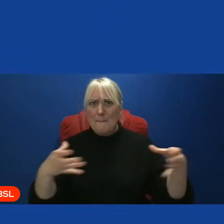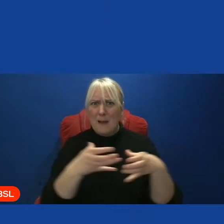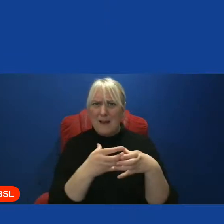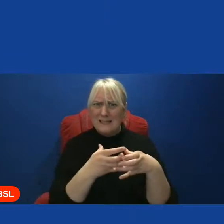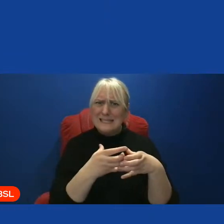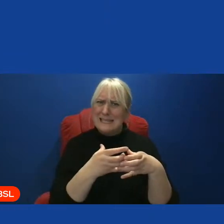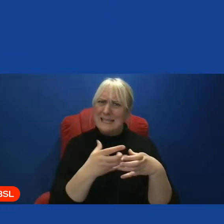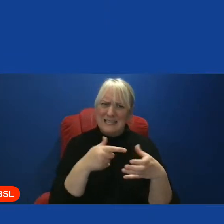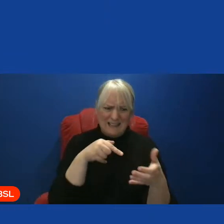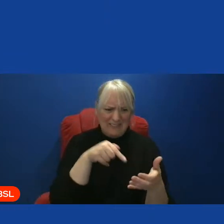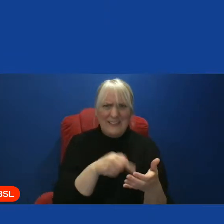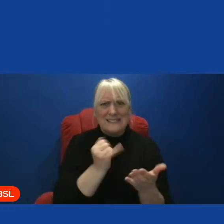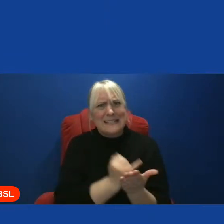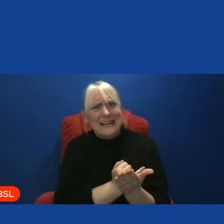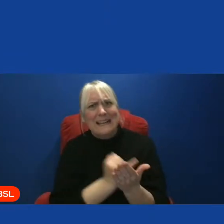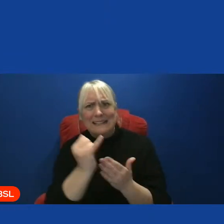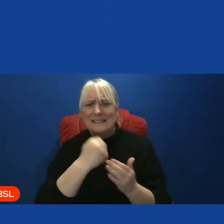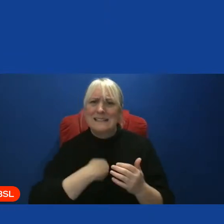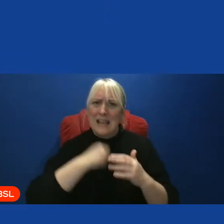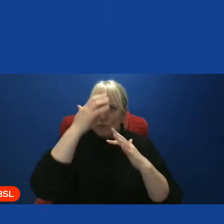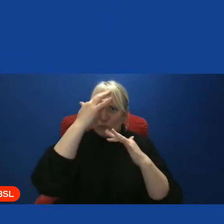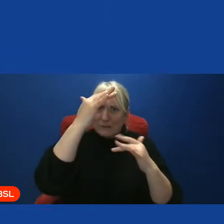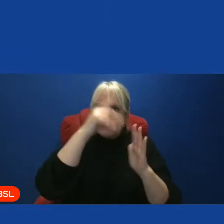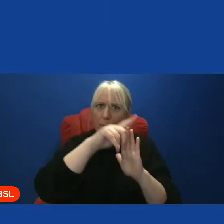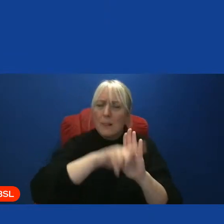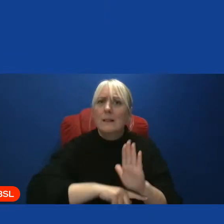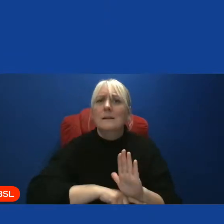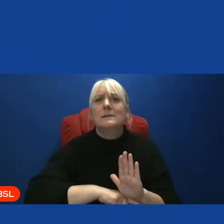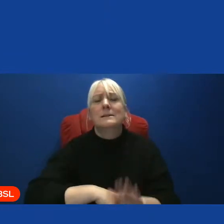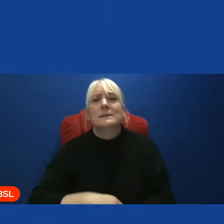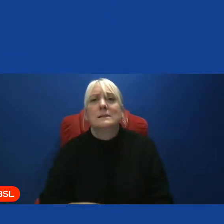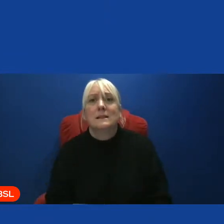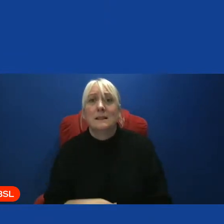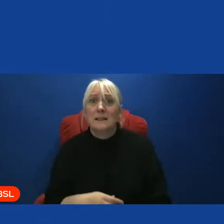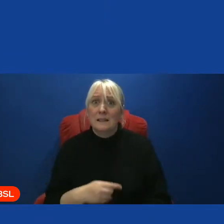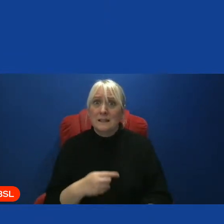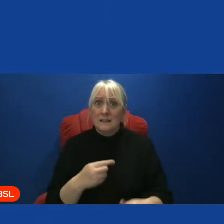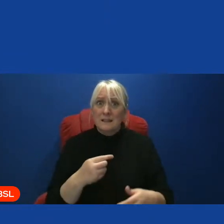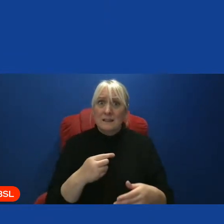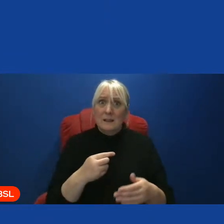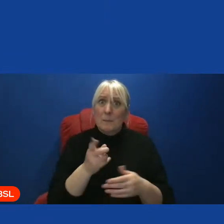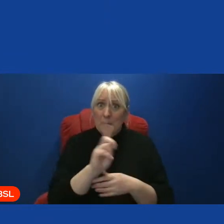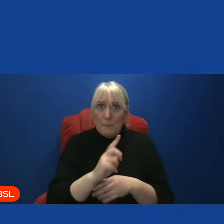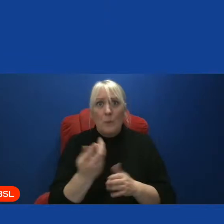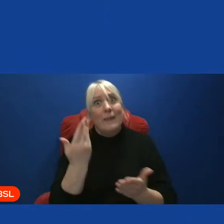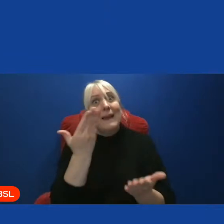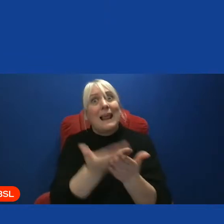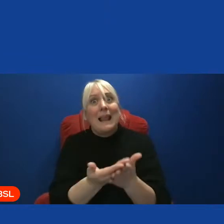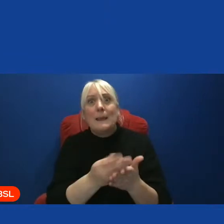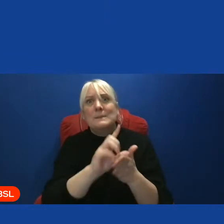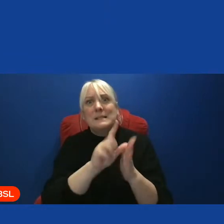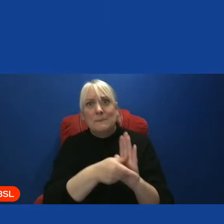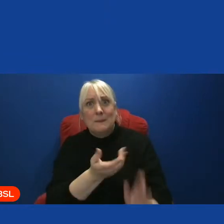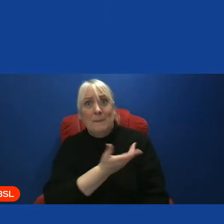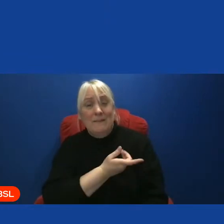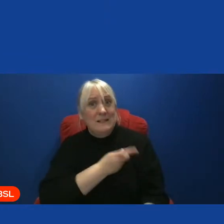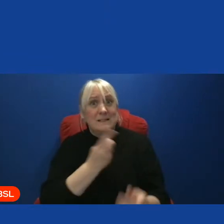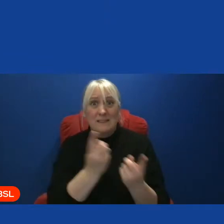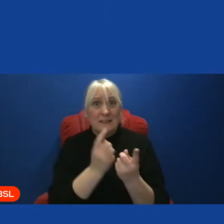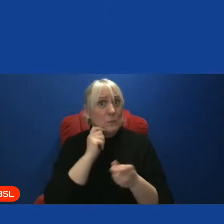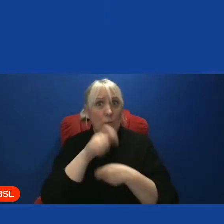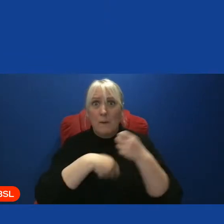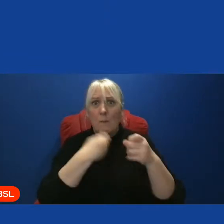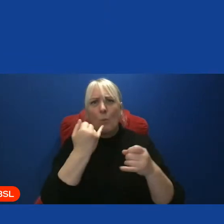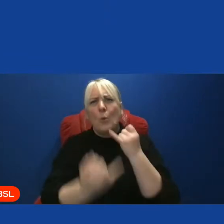should stand for, and it will only make matters worse for those on disability benefits. Now, in Liverpool